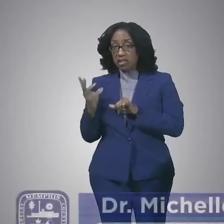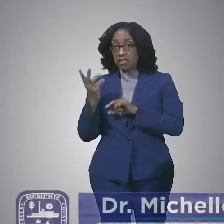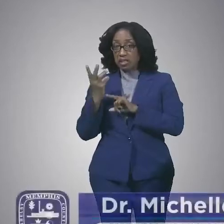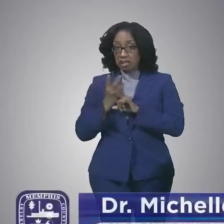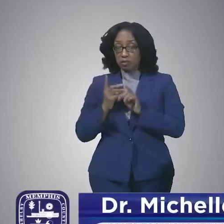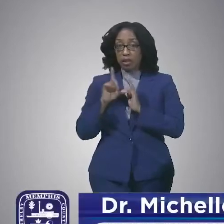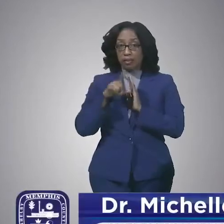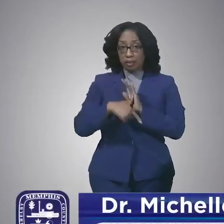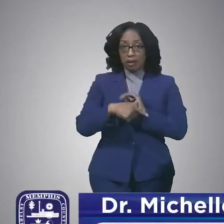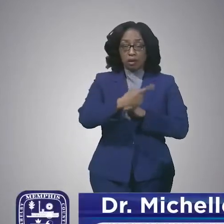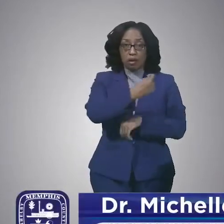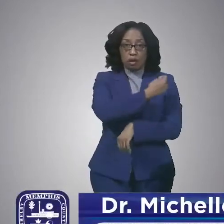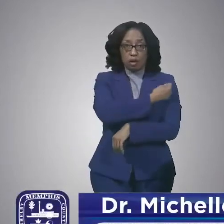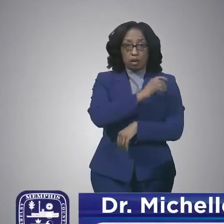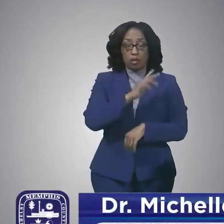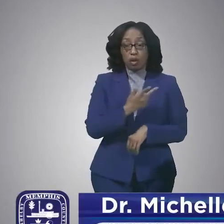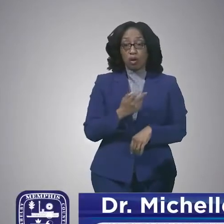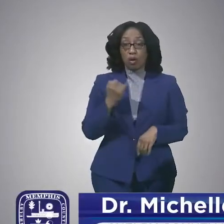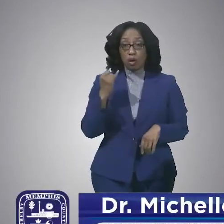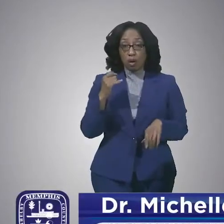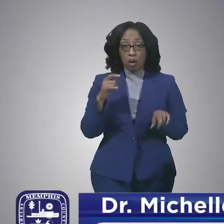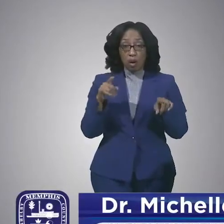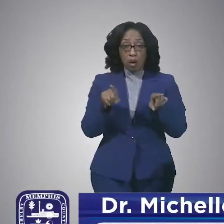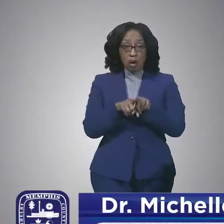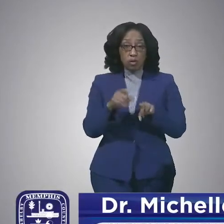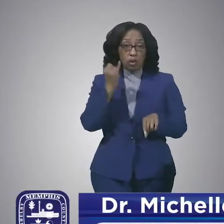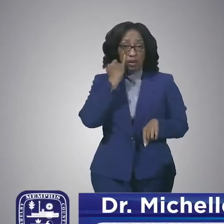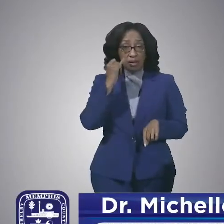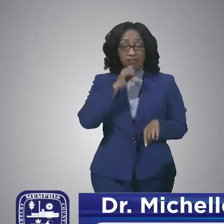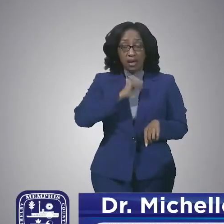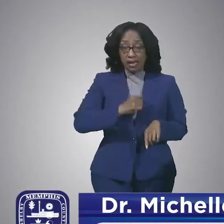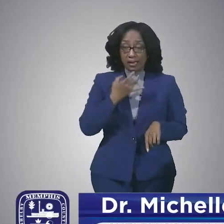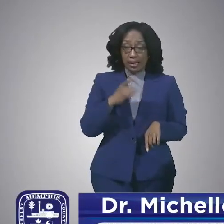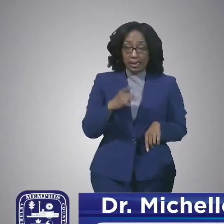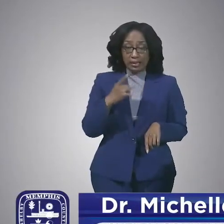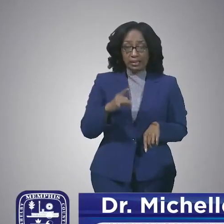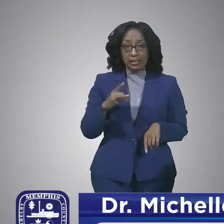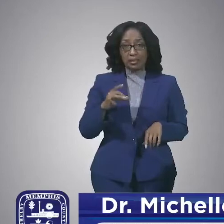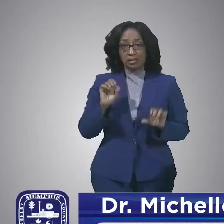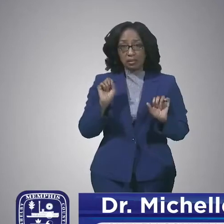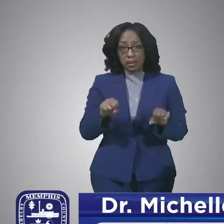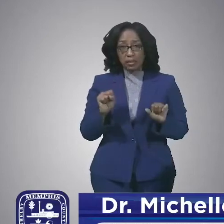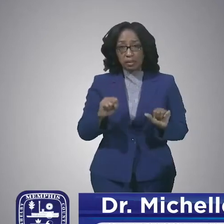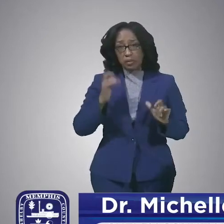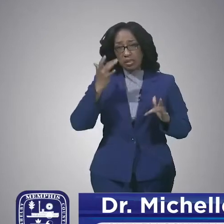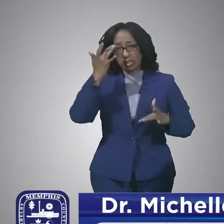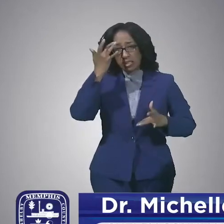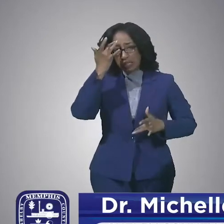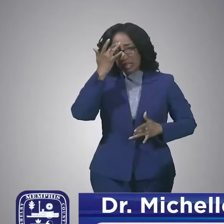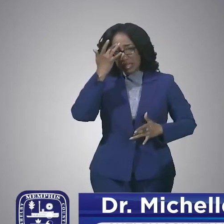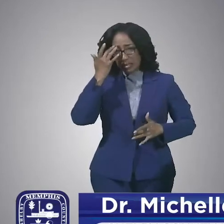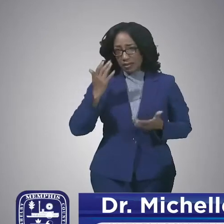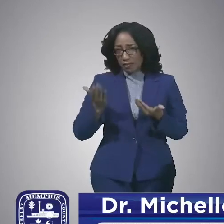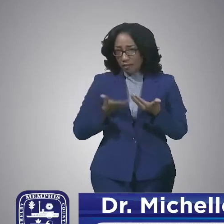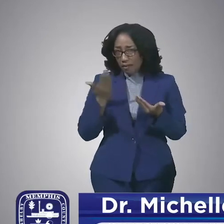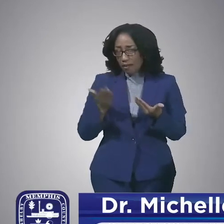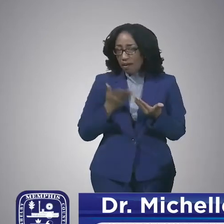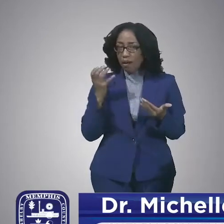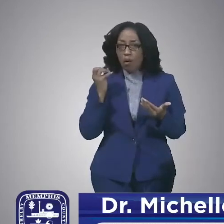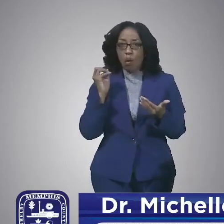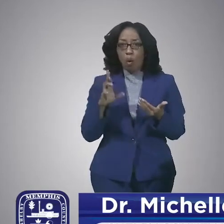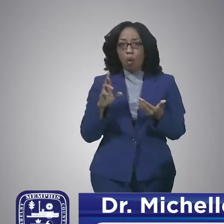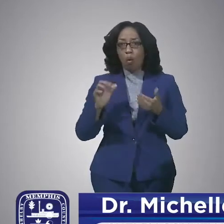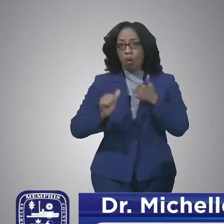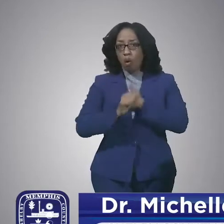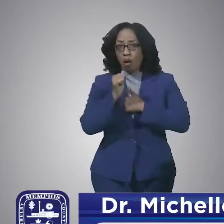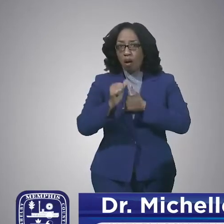and over who are at greater risk of severe disease due to health conditions or occupational exposures are also